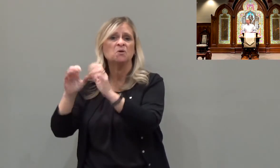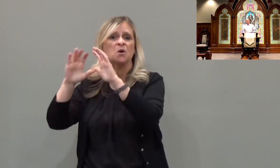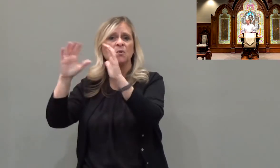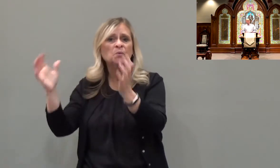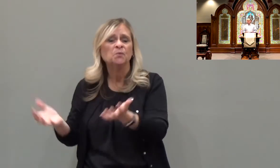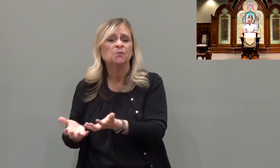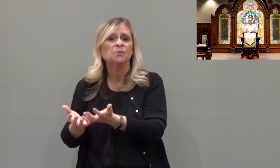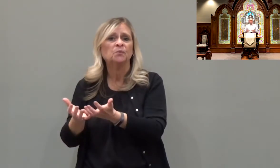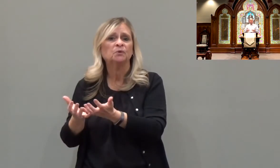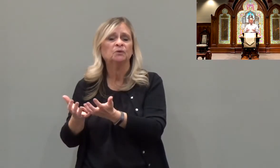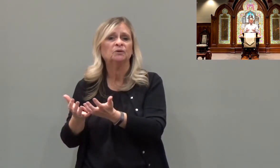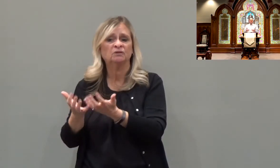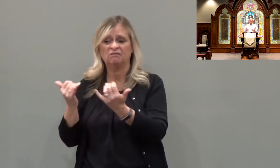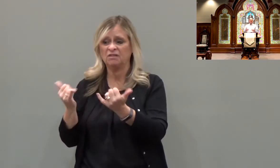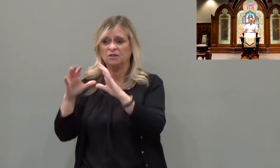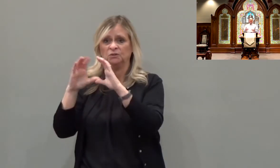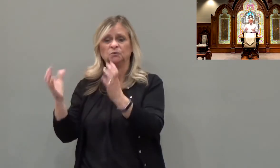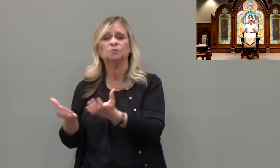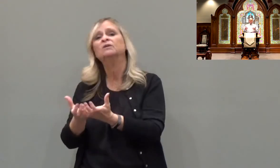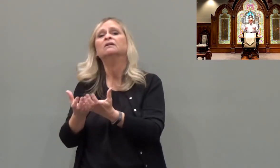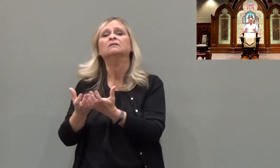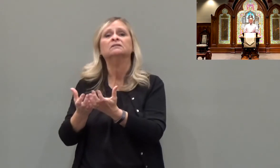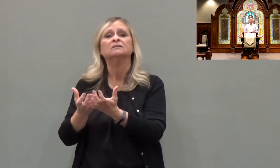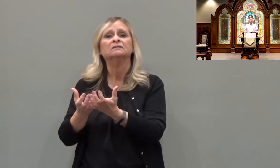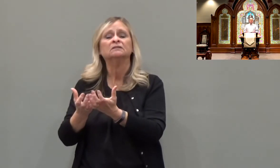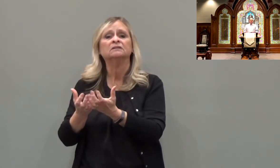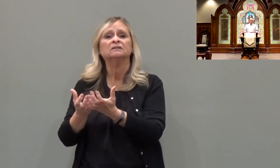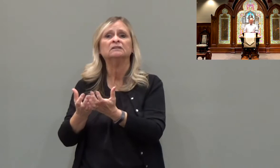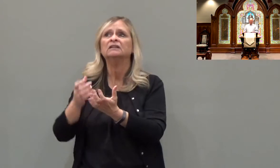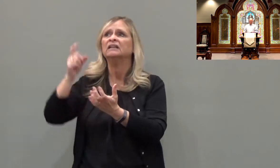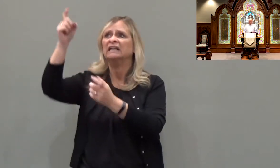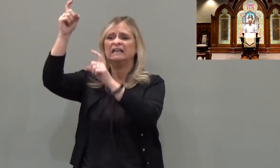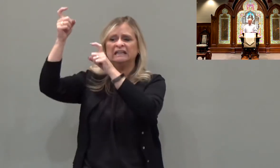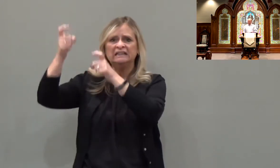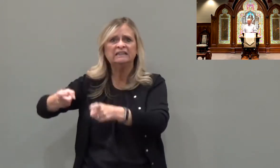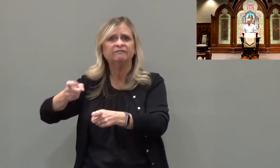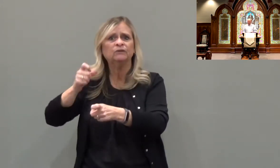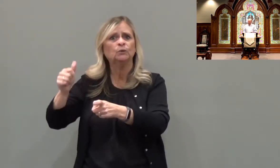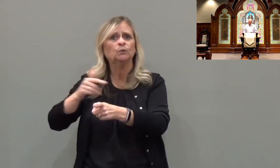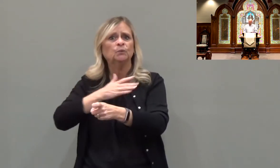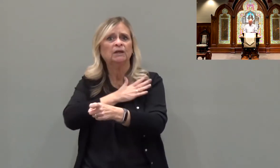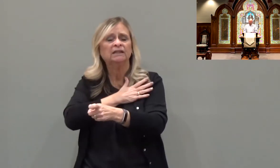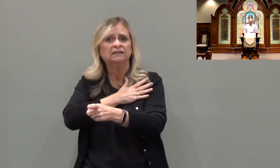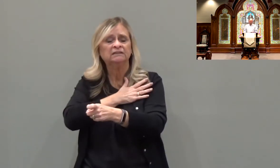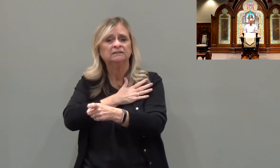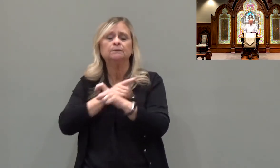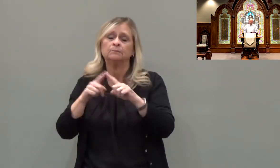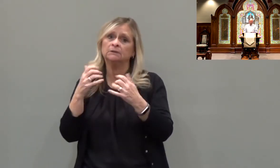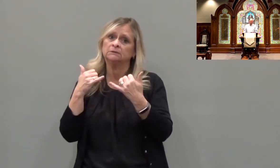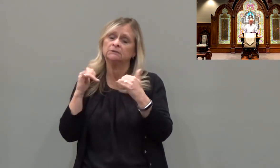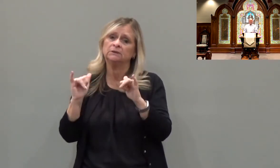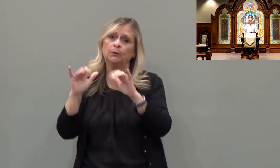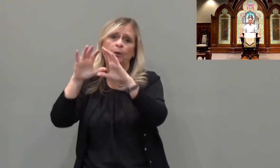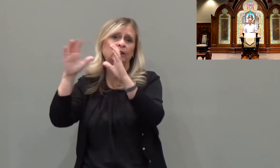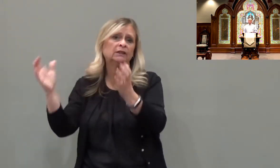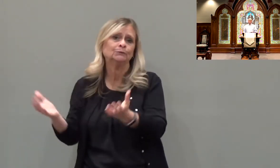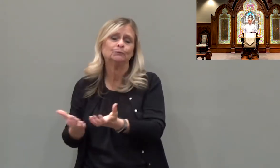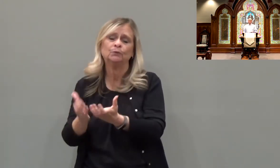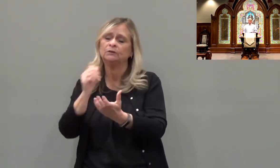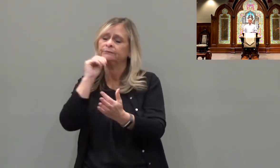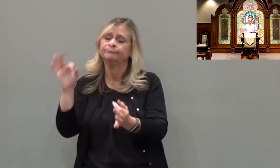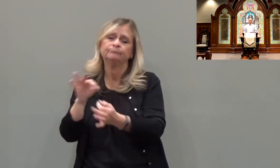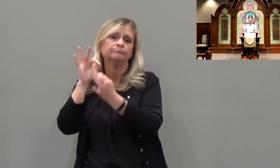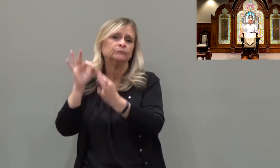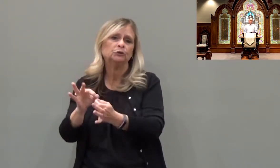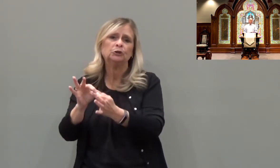this world is a world that God bestows grace upon. But nonetheless, this world is